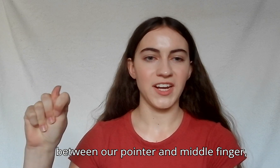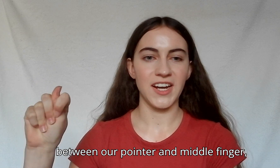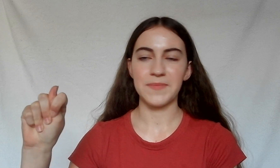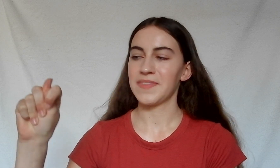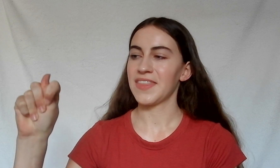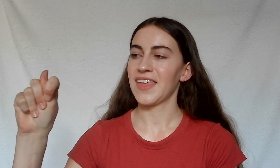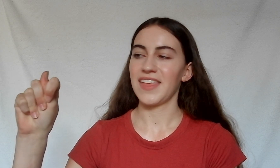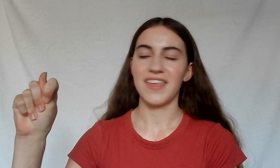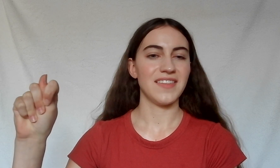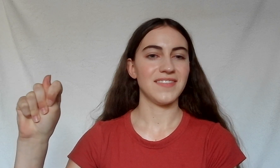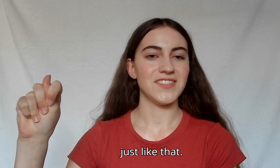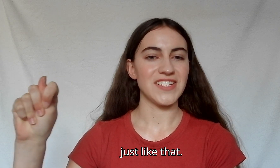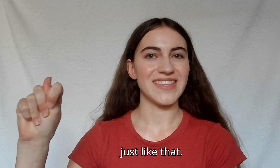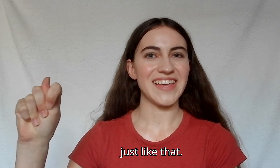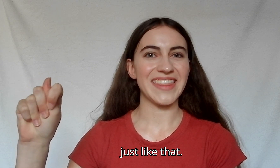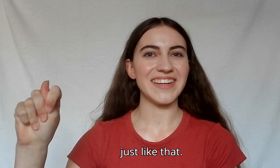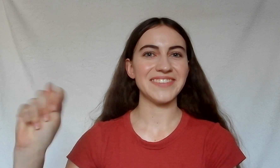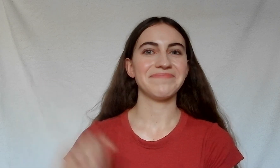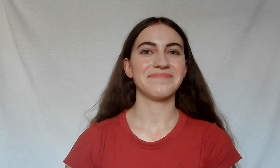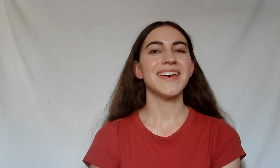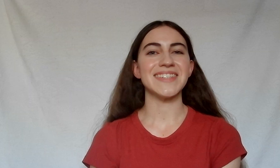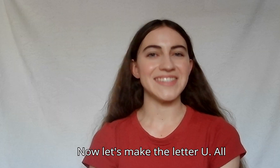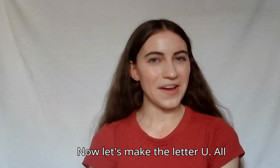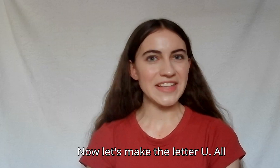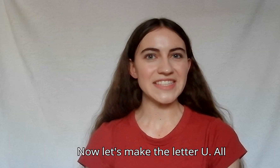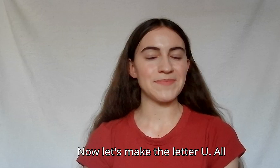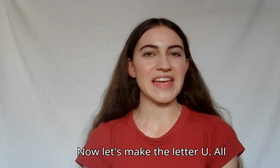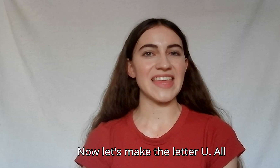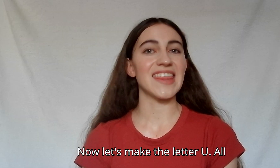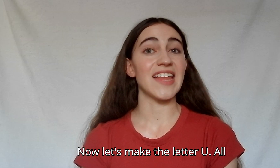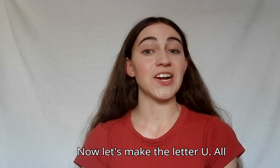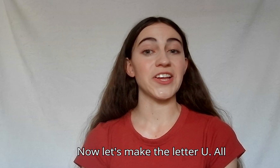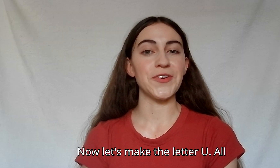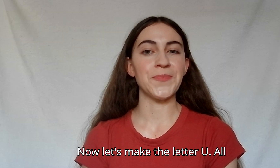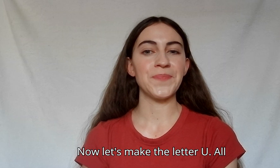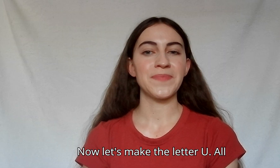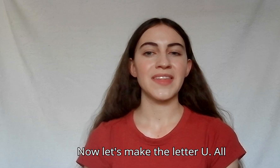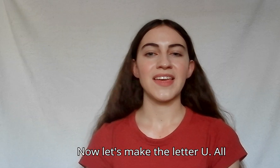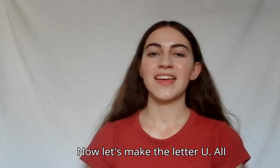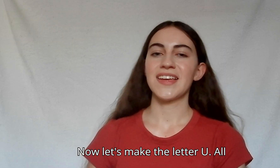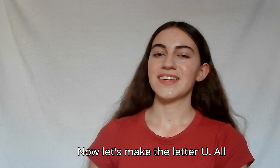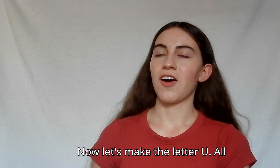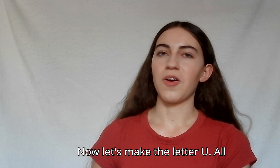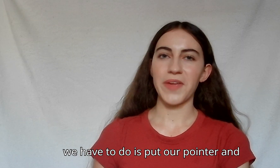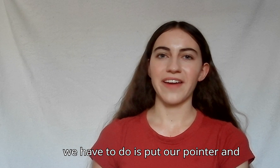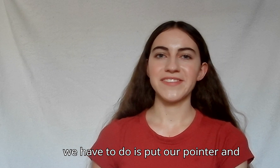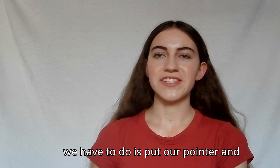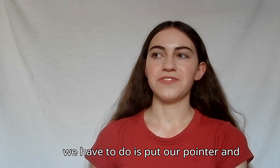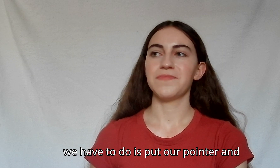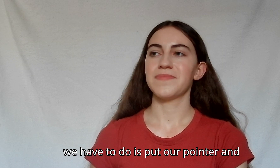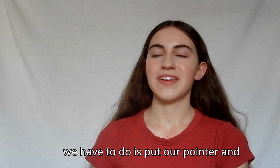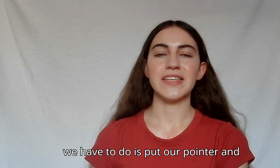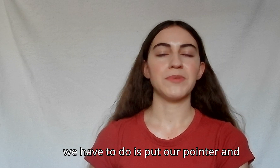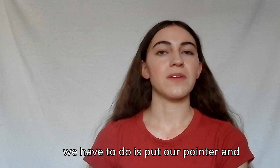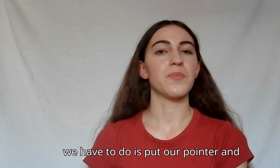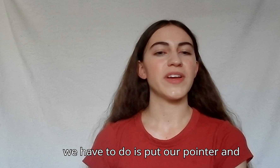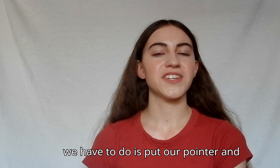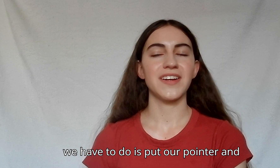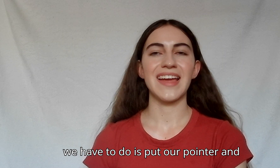finger, just like that. Now let's make the letter U. All we have to do is put our pointer and